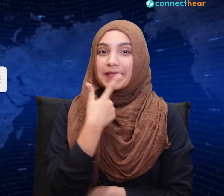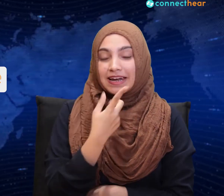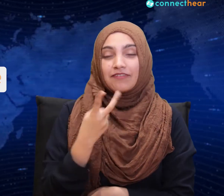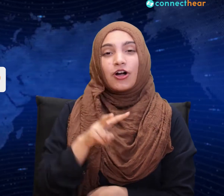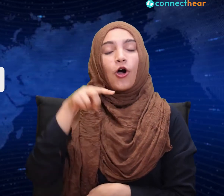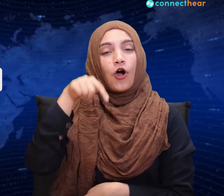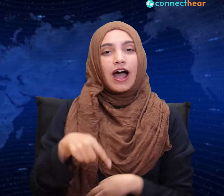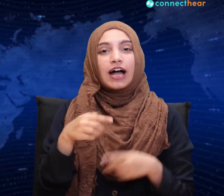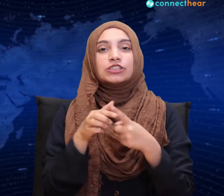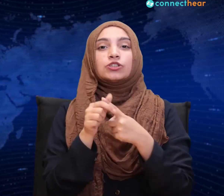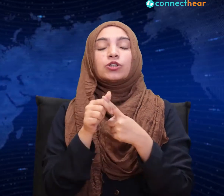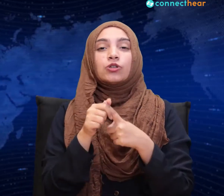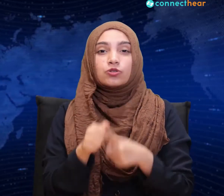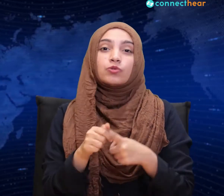are today's top news.